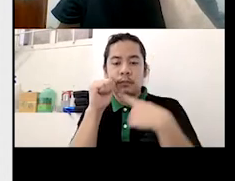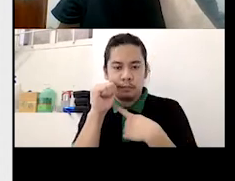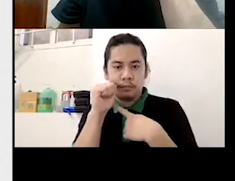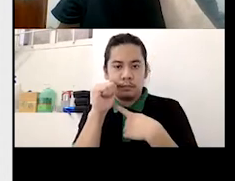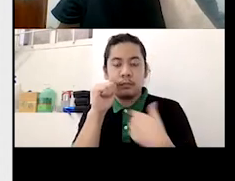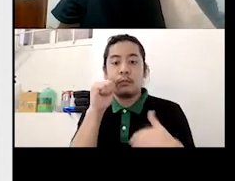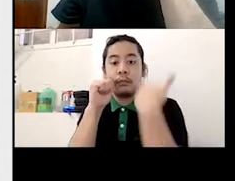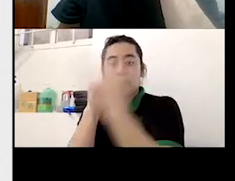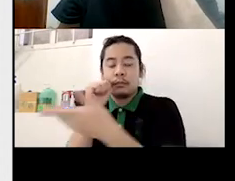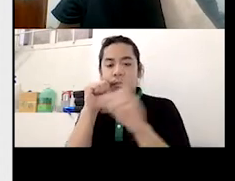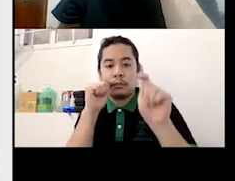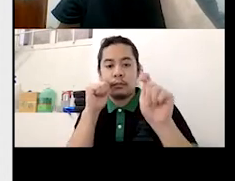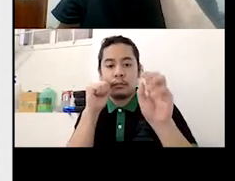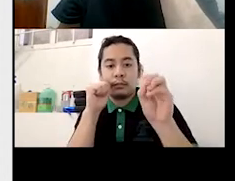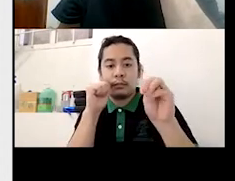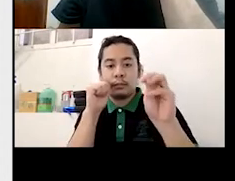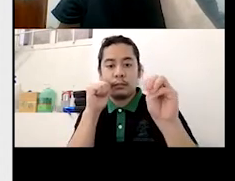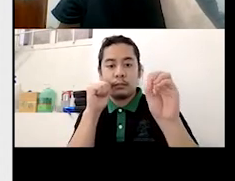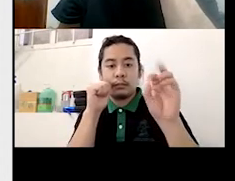so this is yesterday,